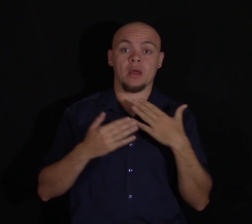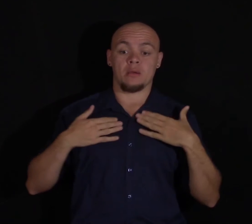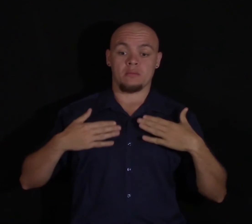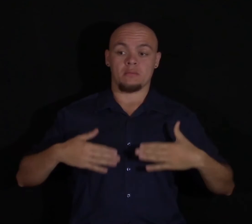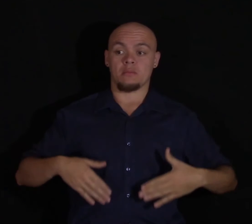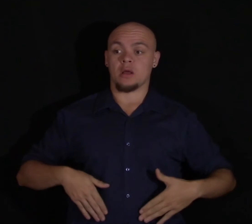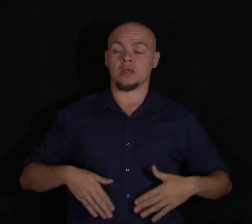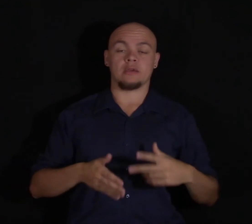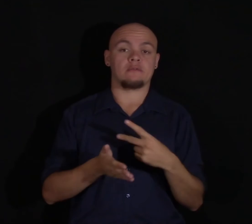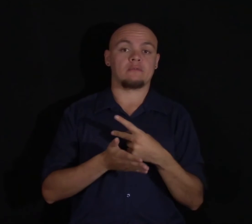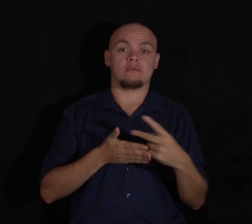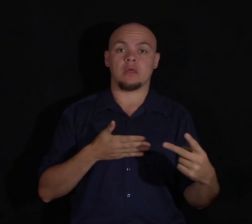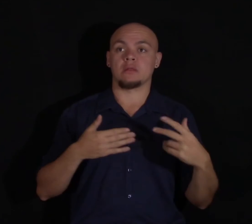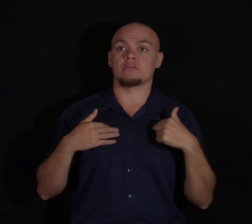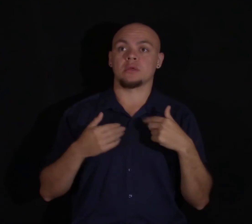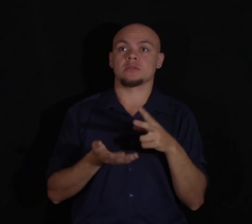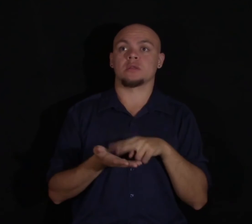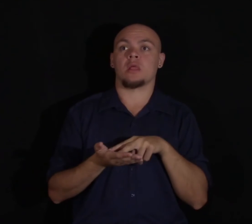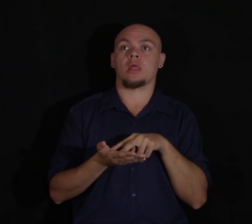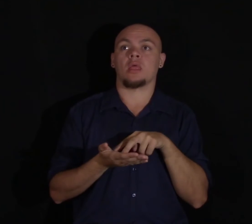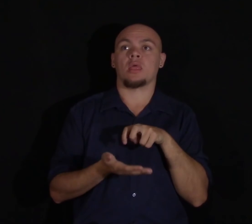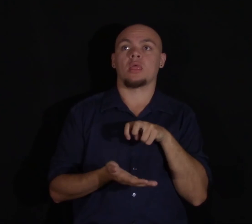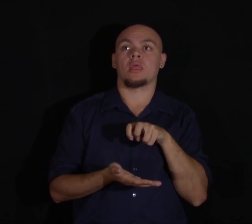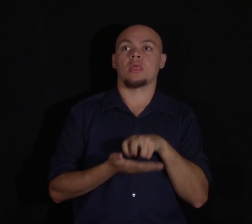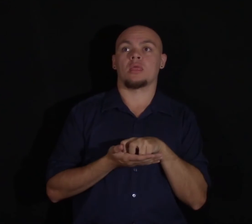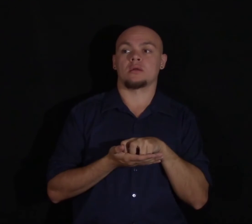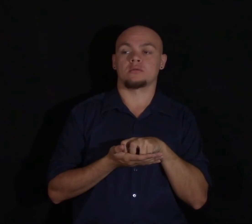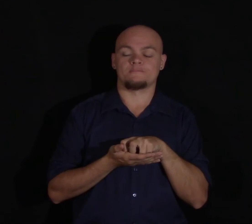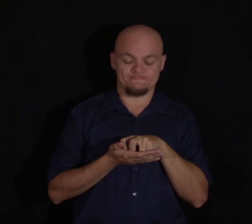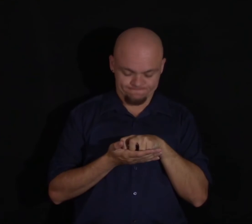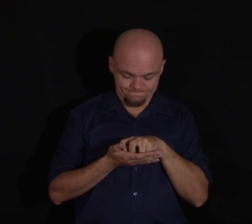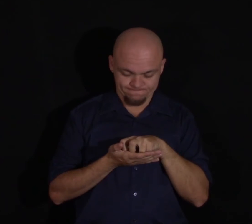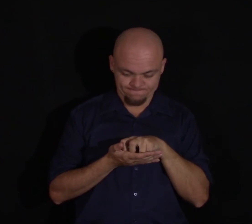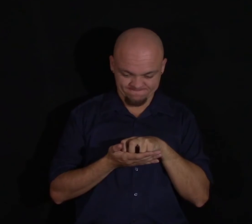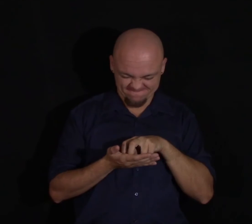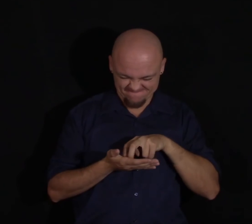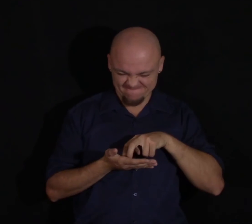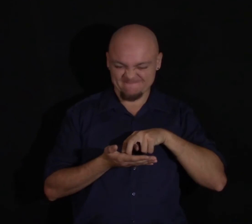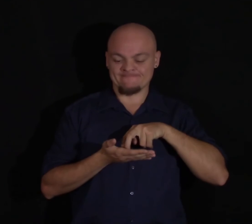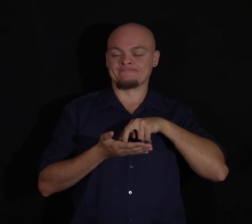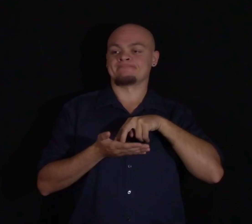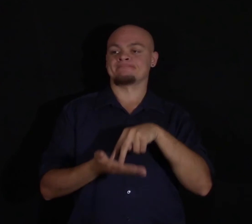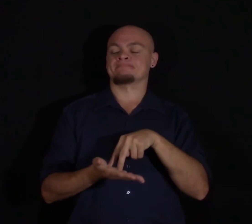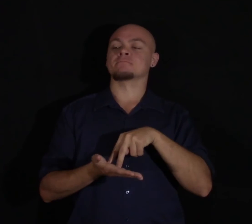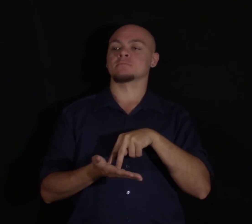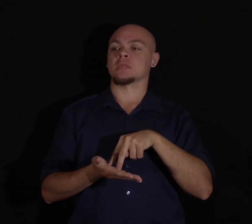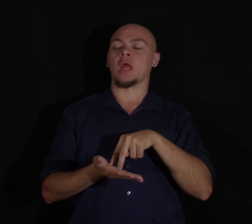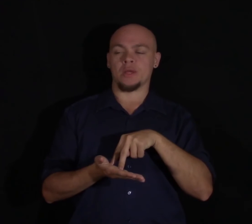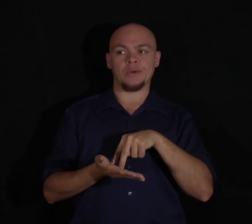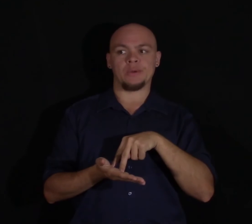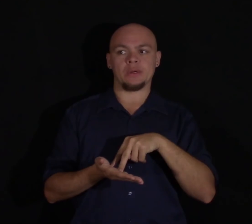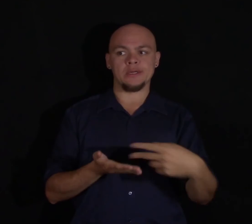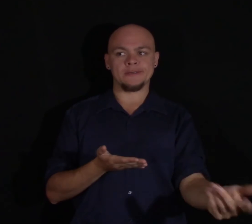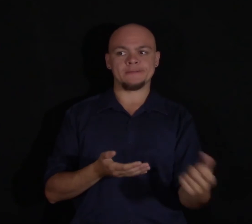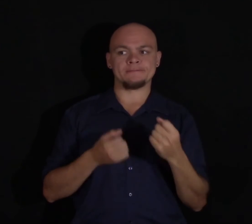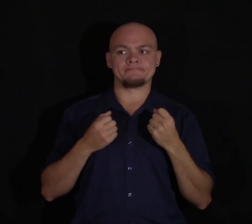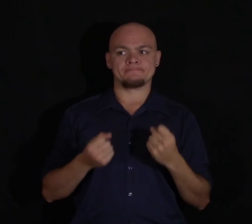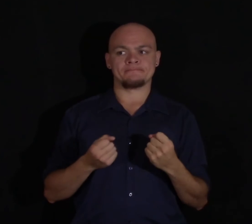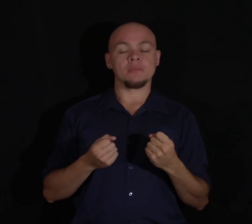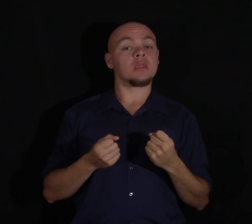ground. Again I arose, and exerting all the firmness of which I was master, removed the planks which I